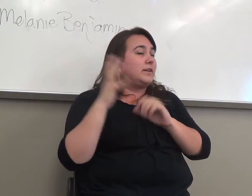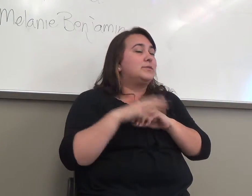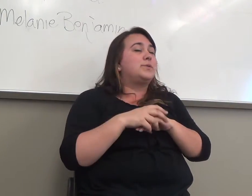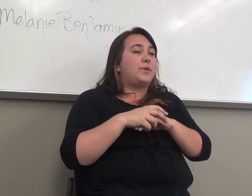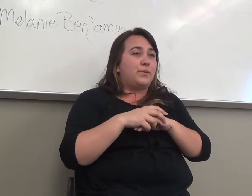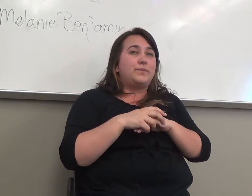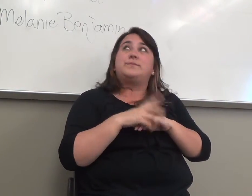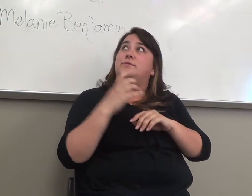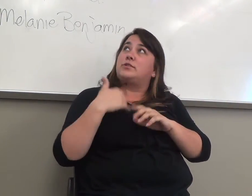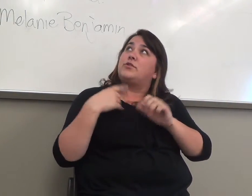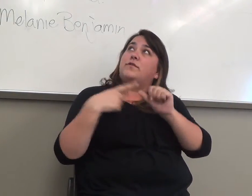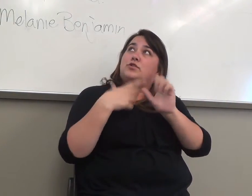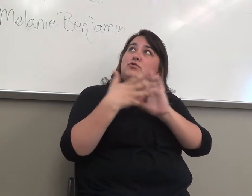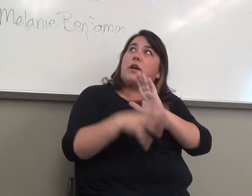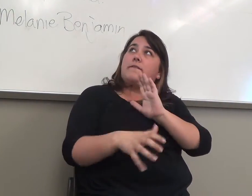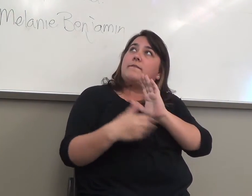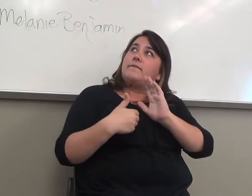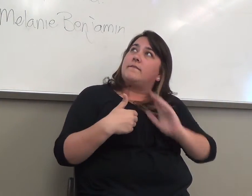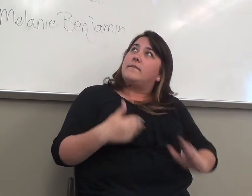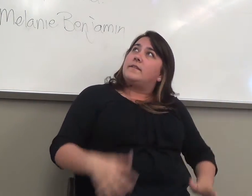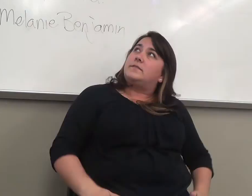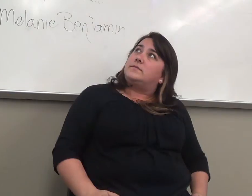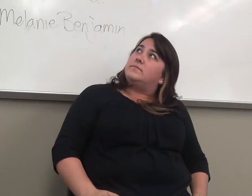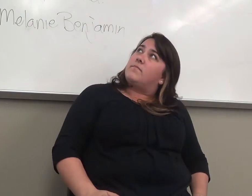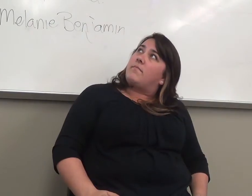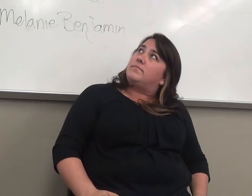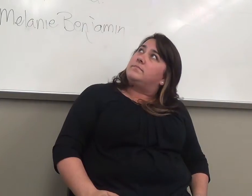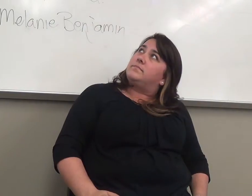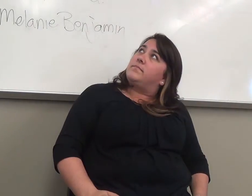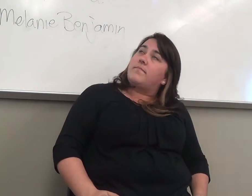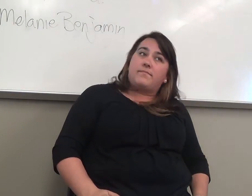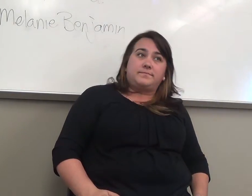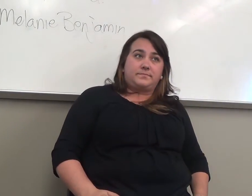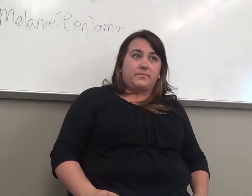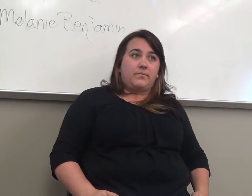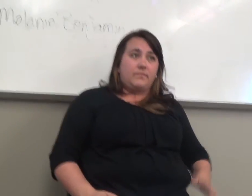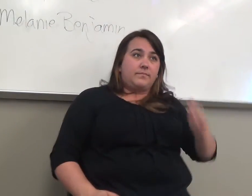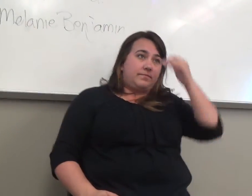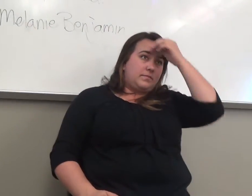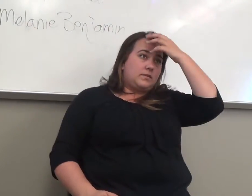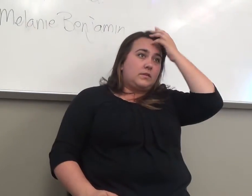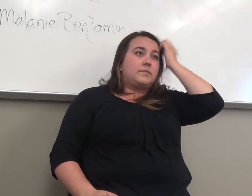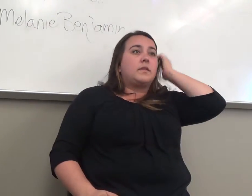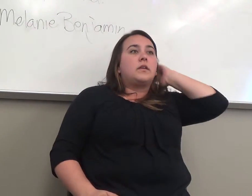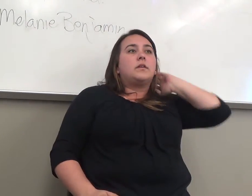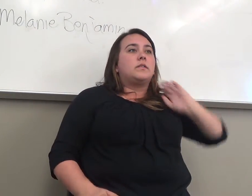a first draft, okay? Let's look at her first sentence.